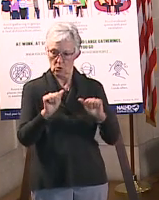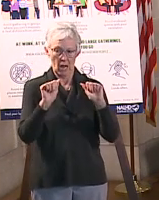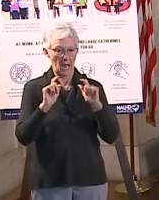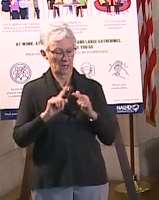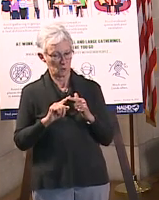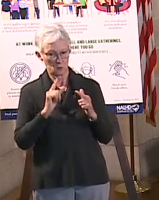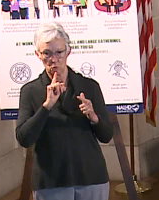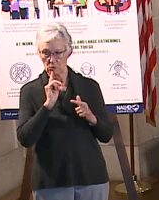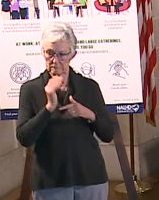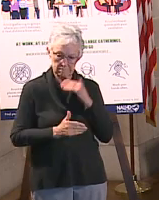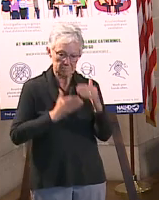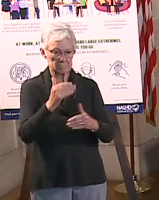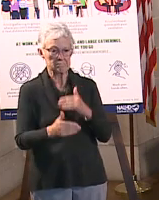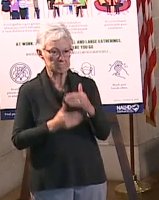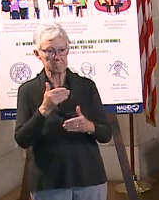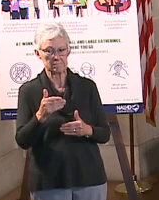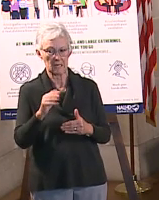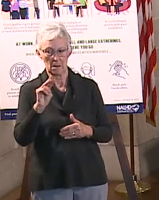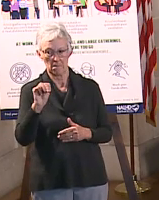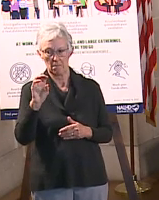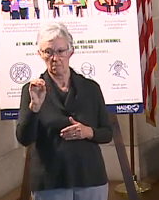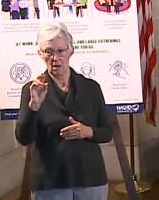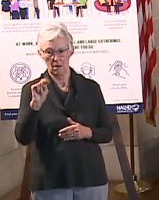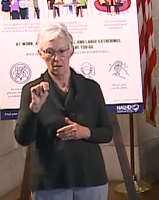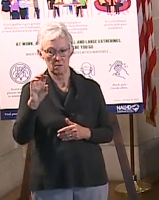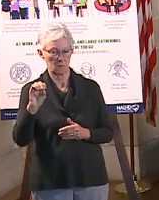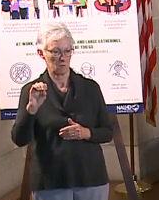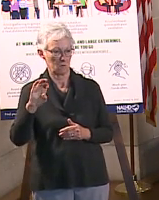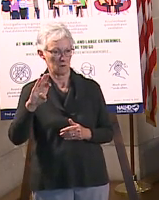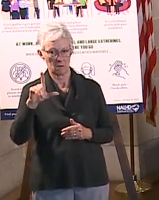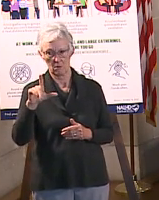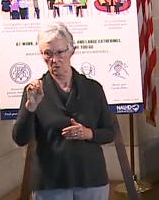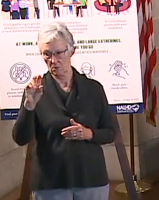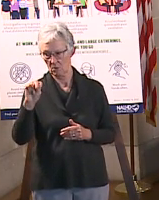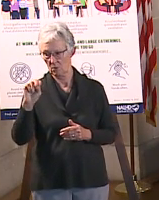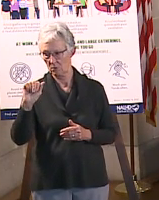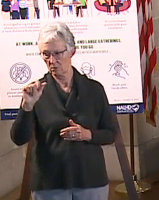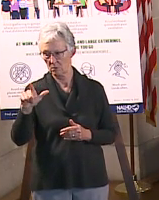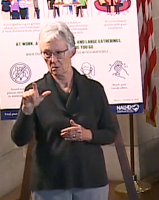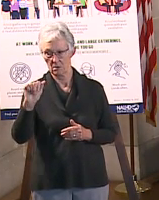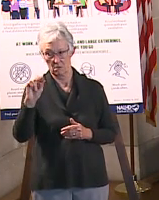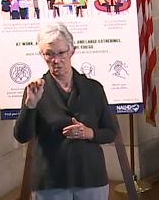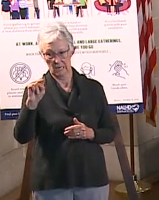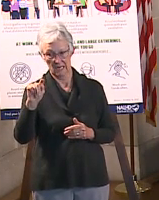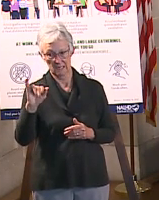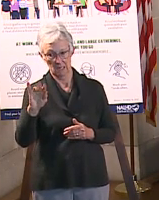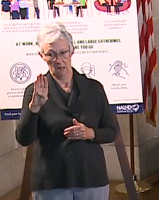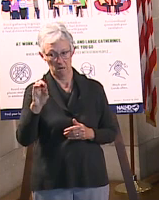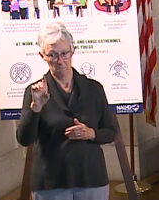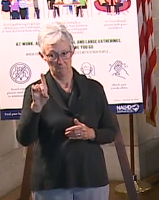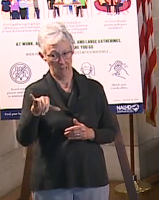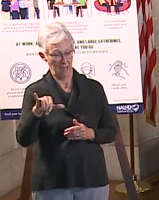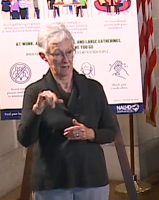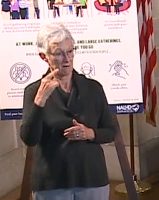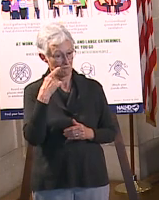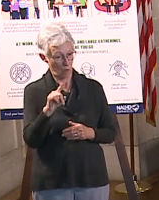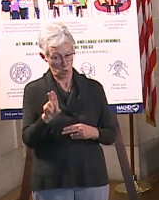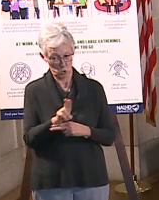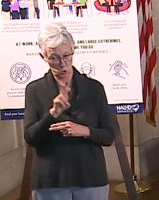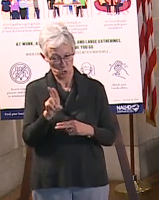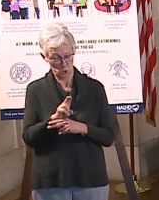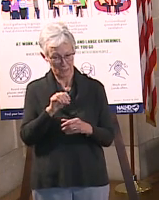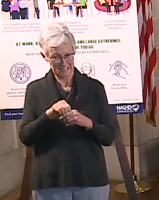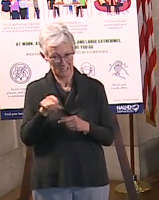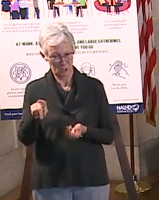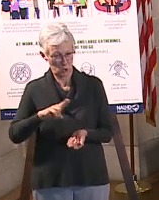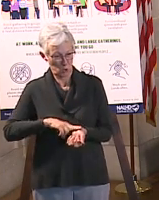monoclonal antibodies to long-term care facilities. That's got its own challenges along with it. as well as some other steps. And Dr. Antone, can I ask you to